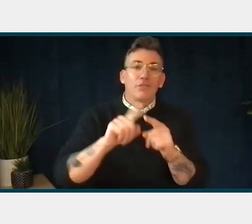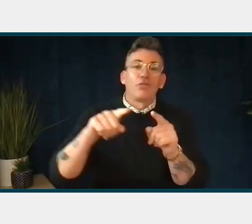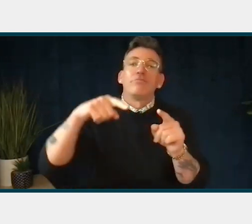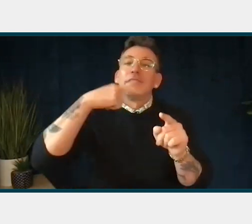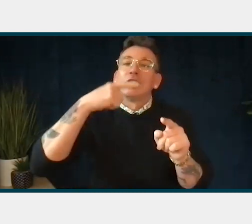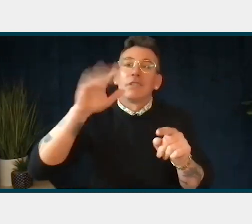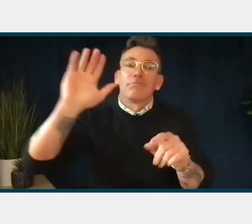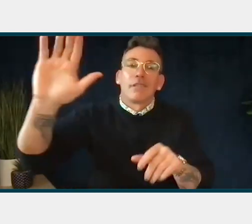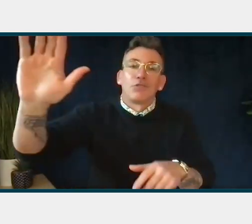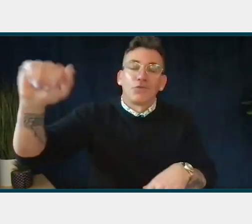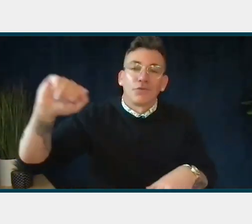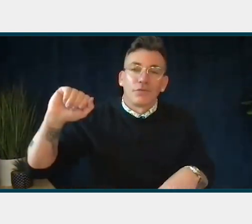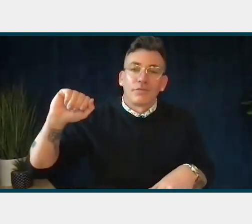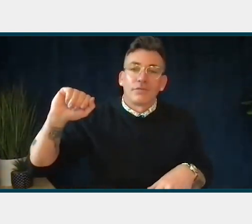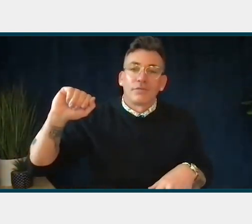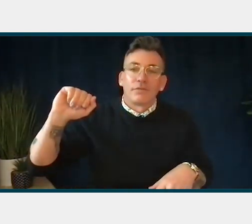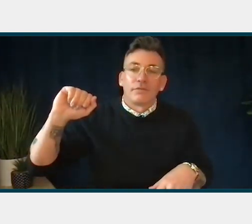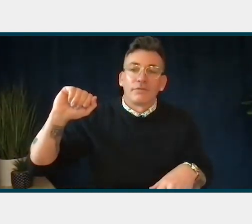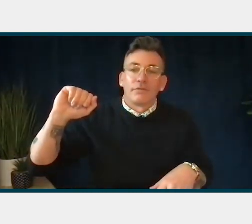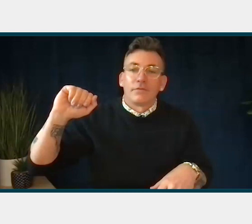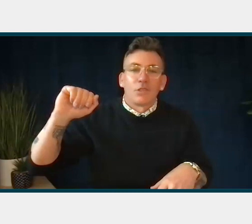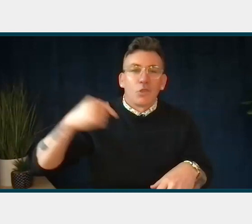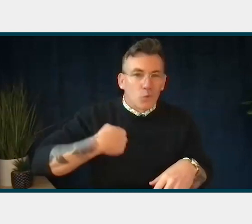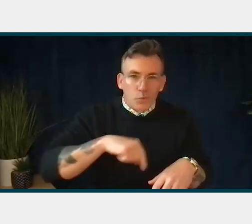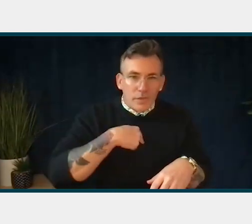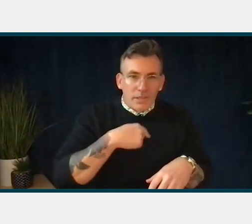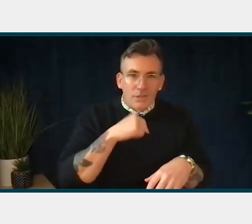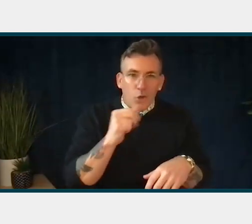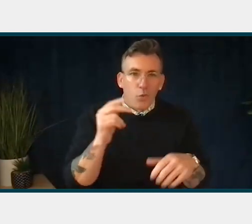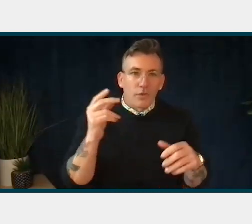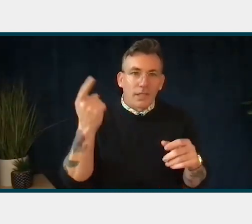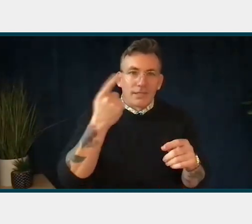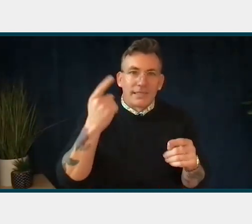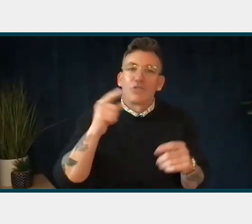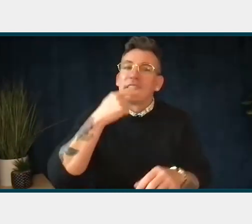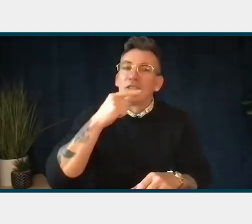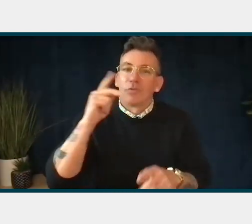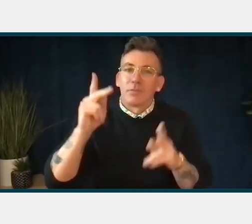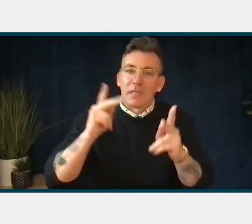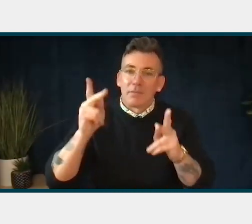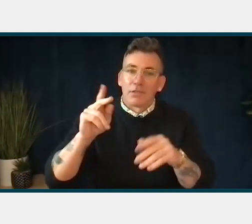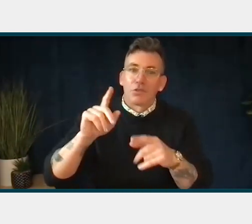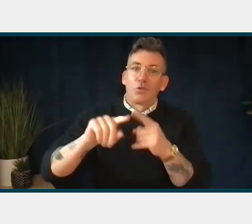business that we want to compare ourselves to the hearing standards or hearing structure. No.